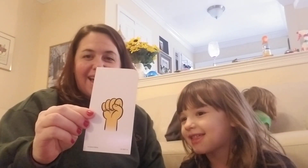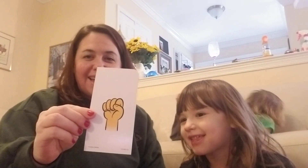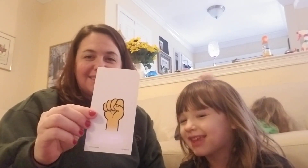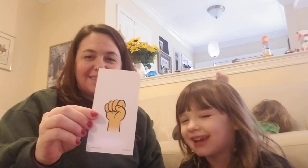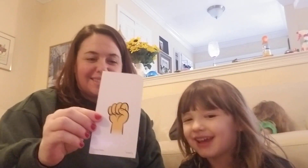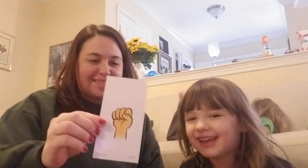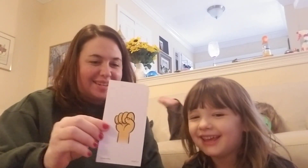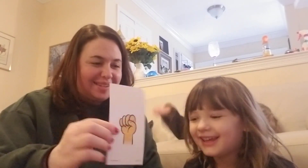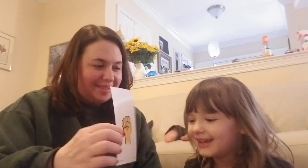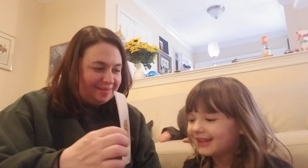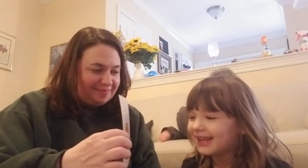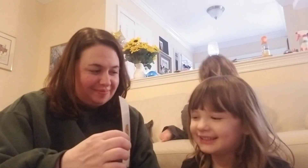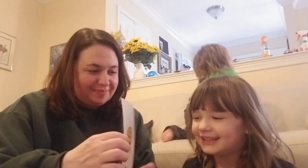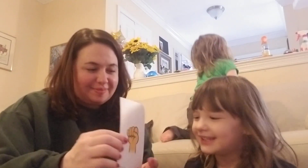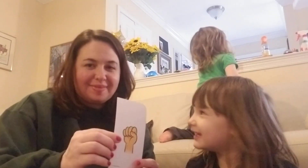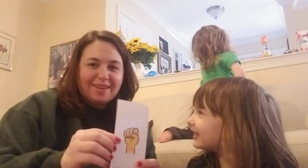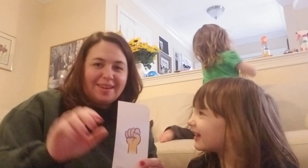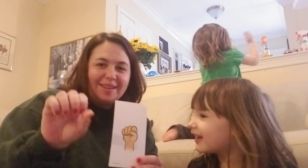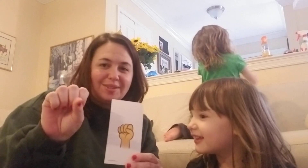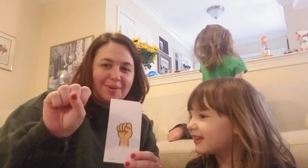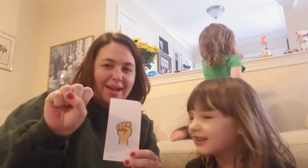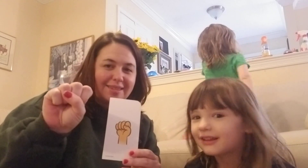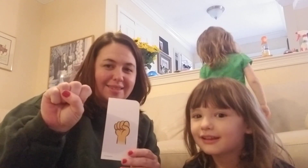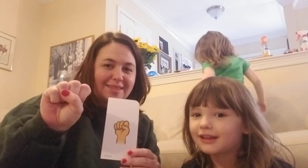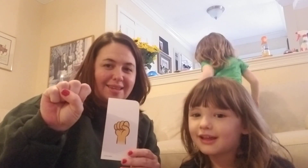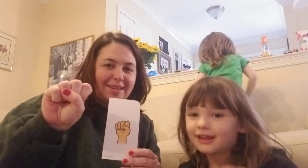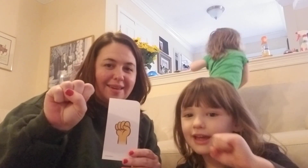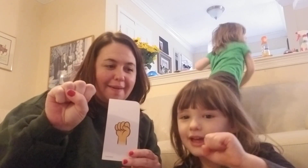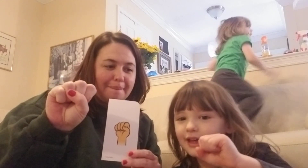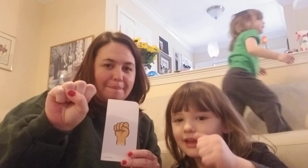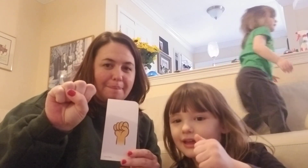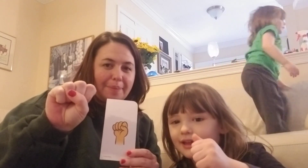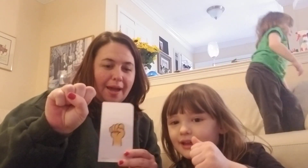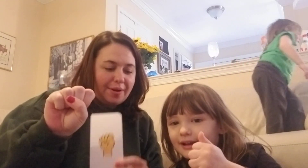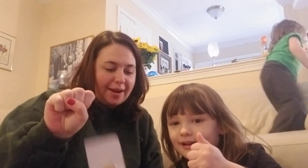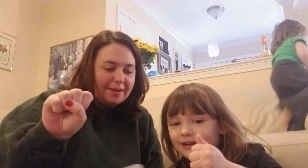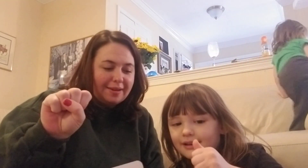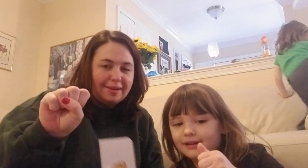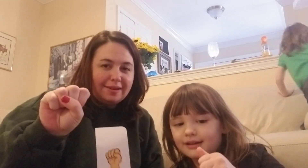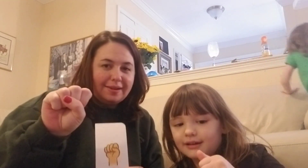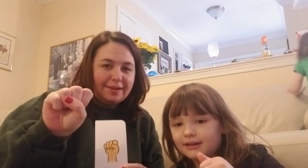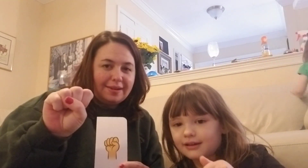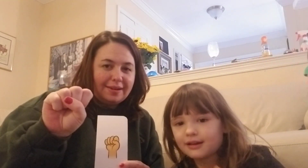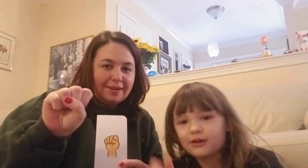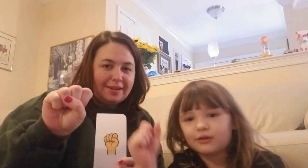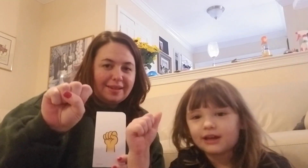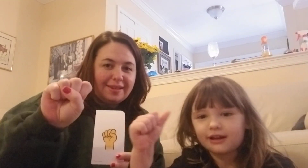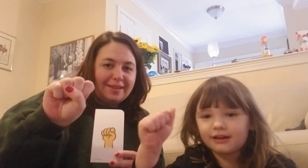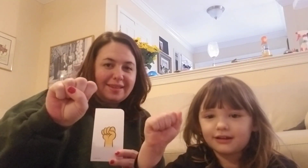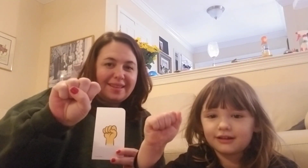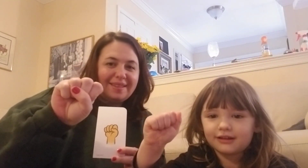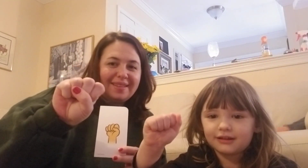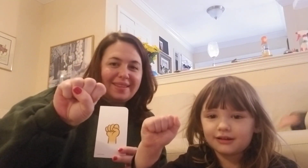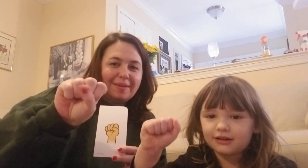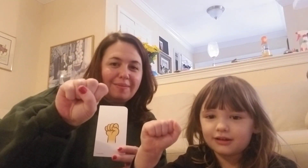S. Then T. Do S. Other hand. Oh, yeah. Put